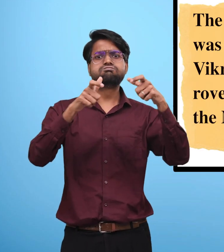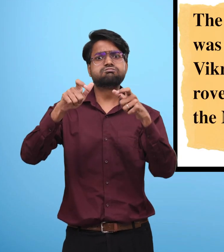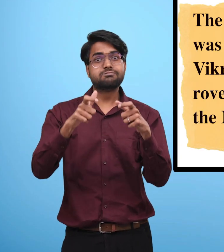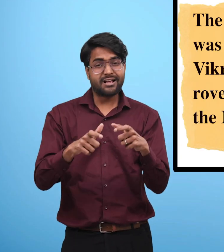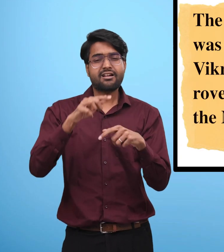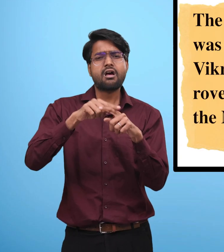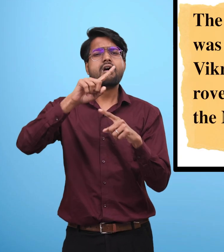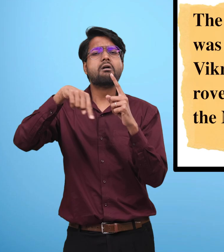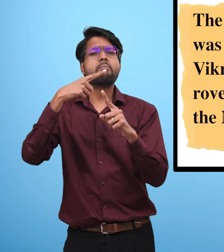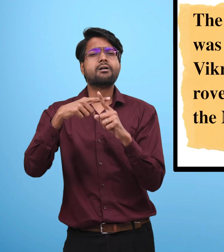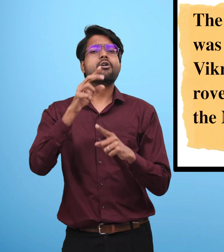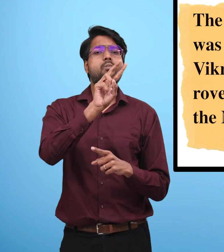23, 2023.